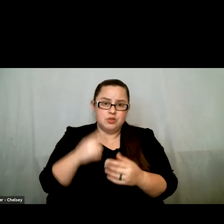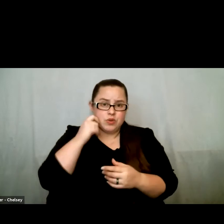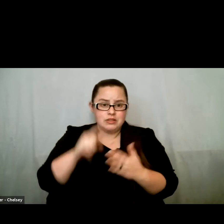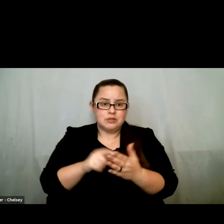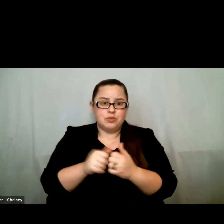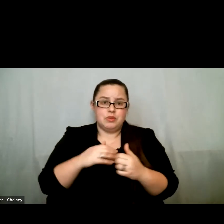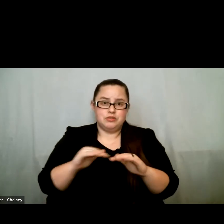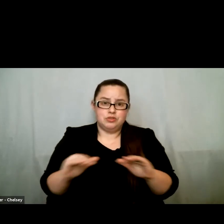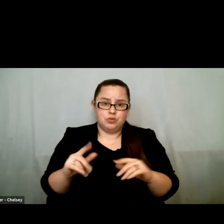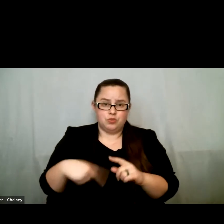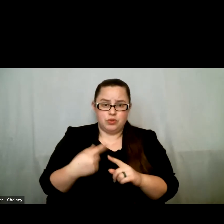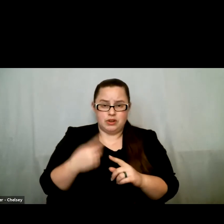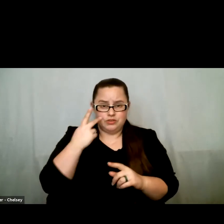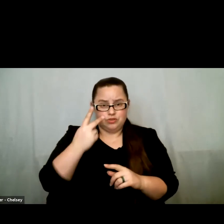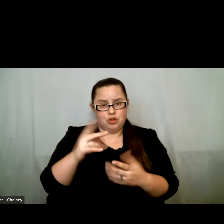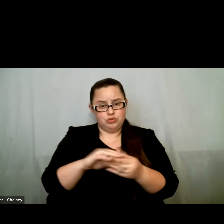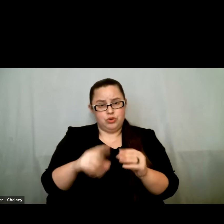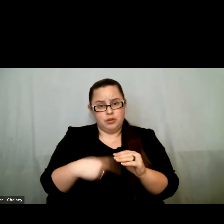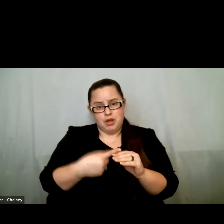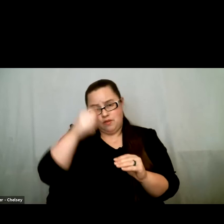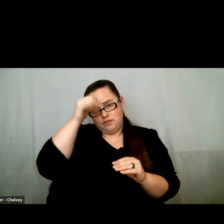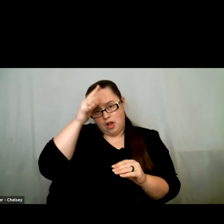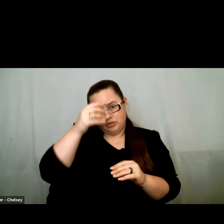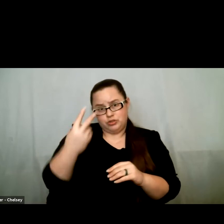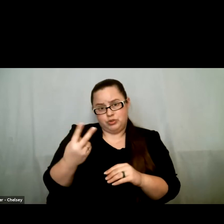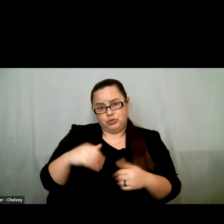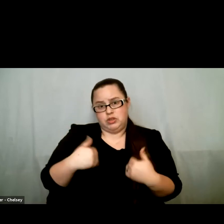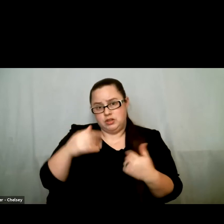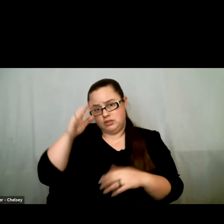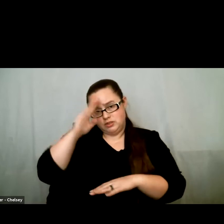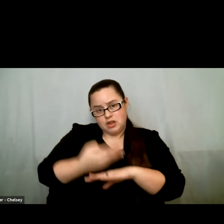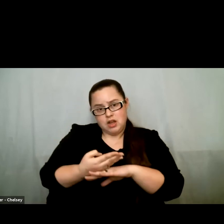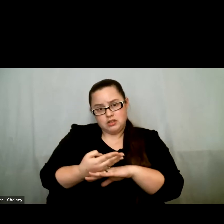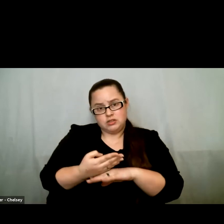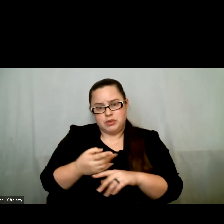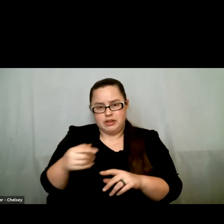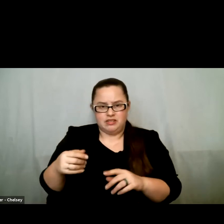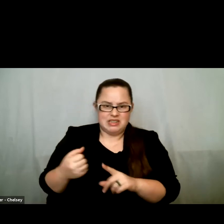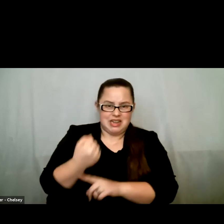about a father and his 2 young sons being attacked in Midland, Texas that Cami mentioned earlier.